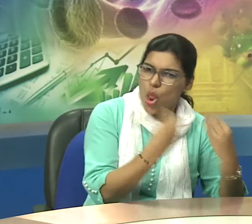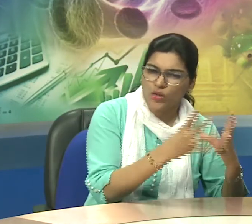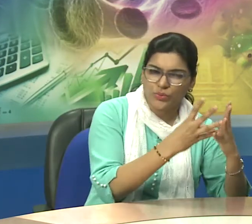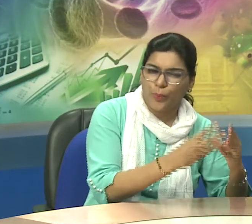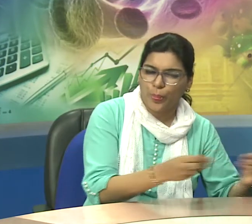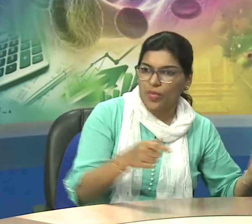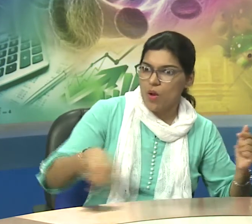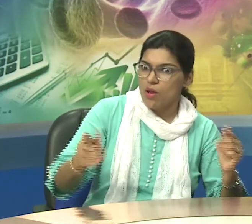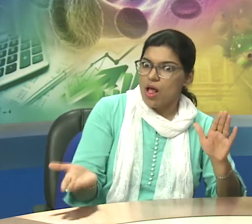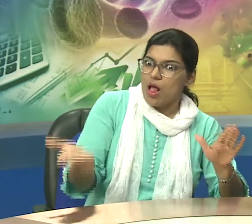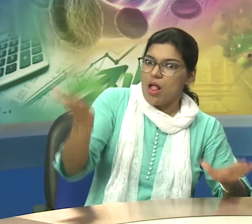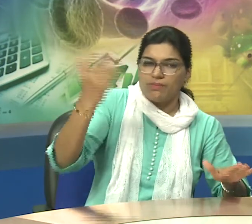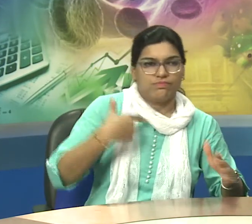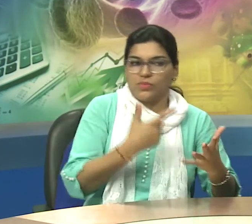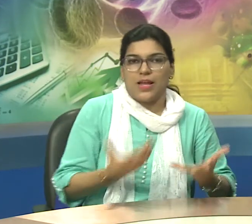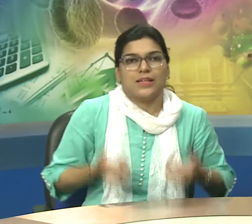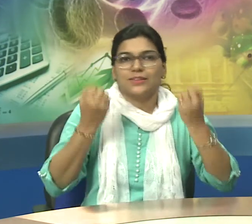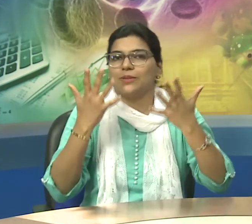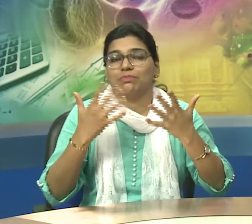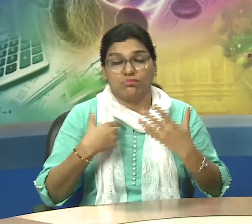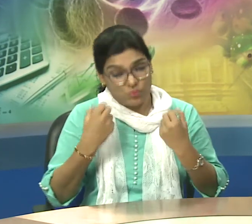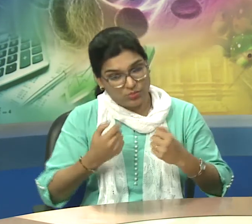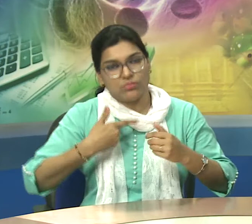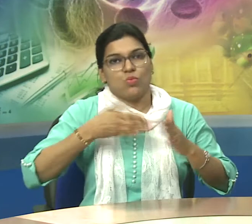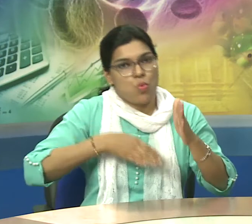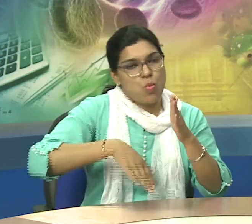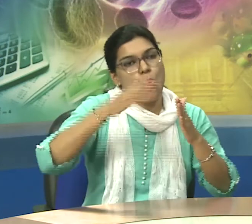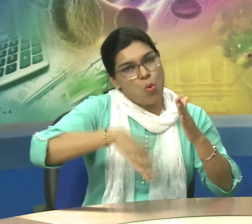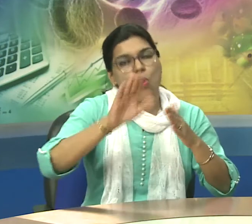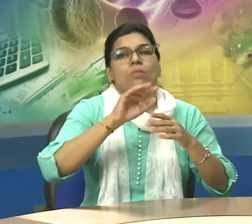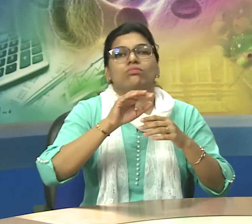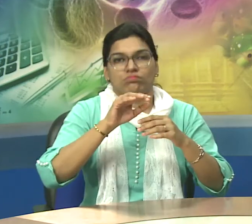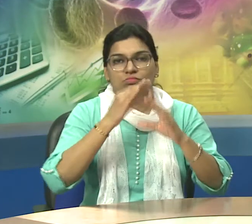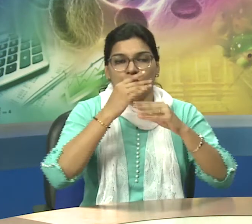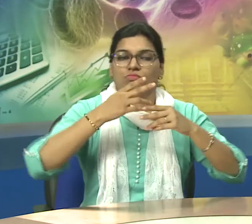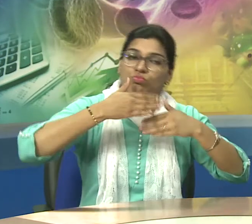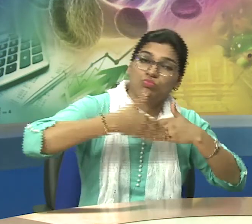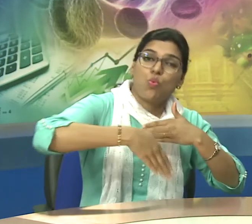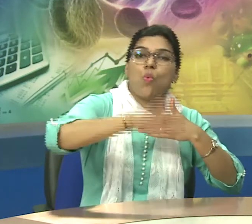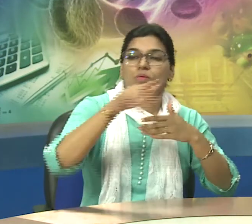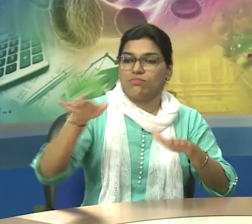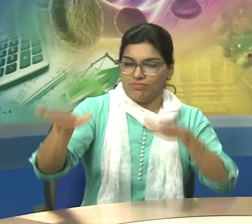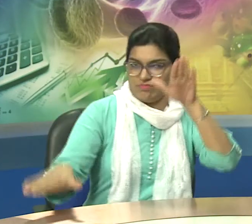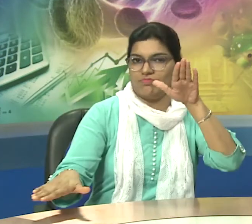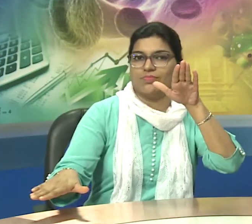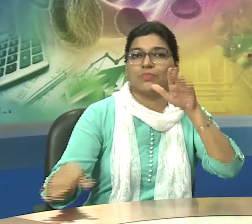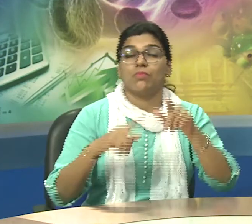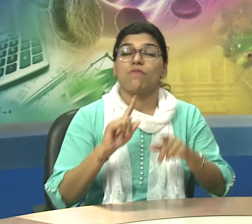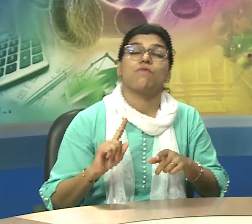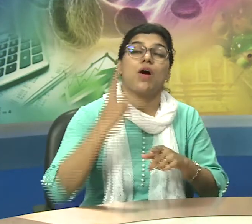Bismillah Khan always want to acknowledge the classical music of